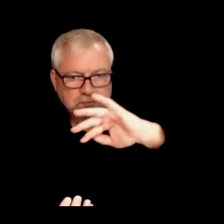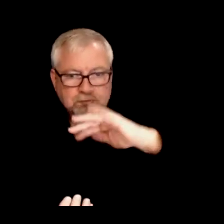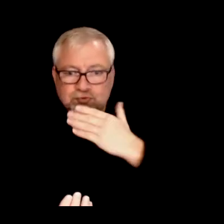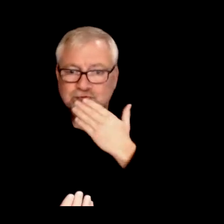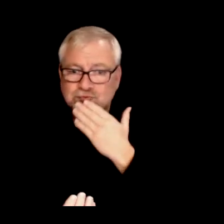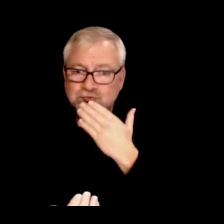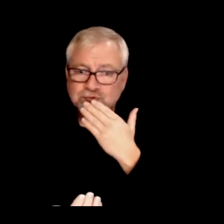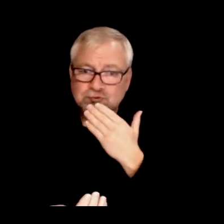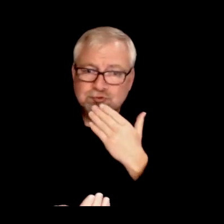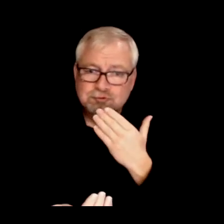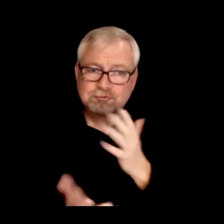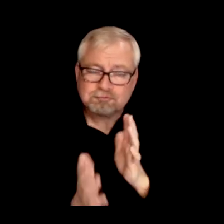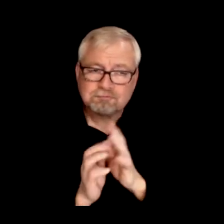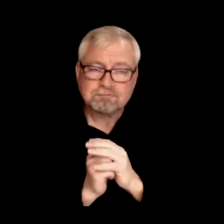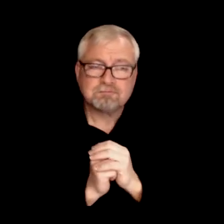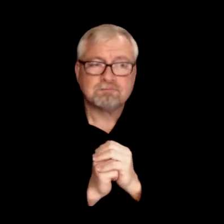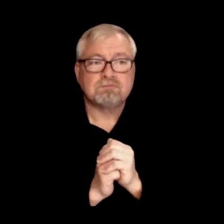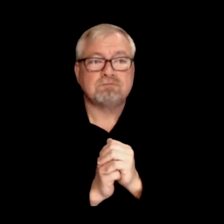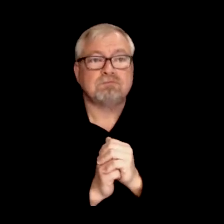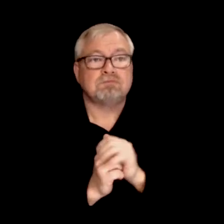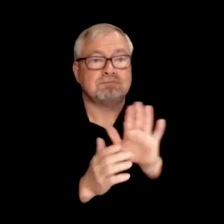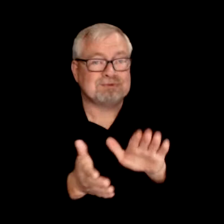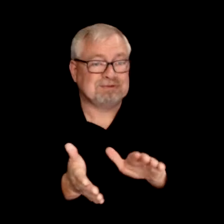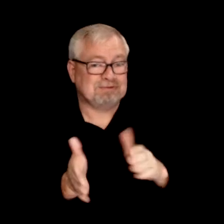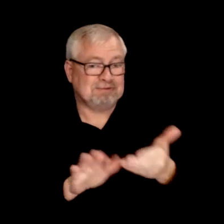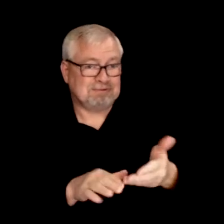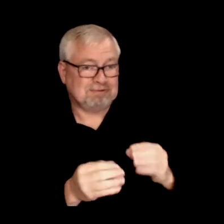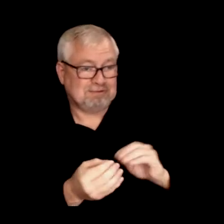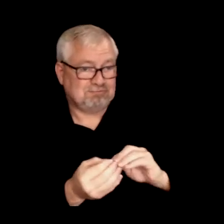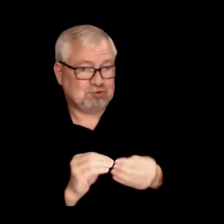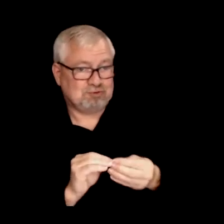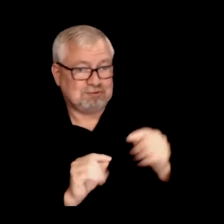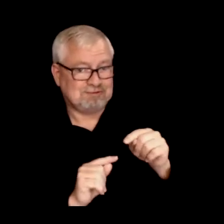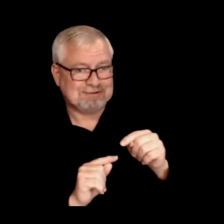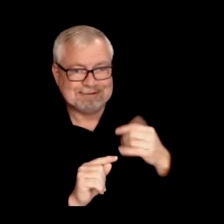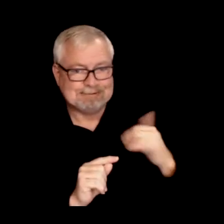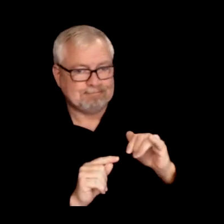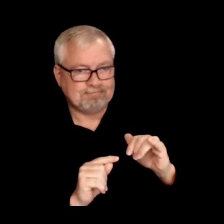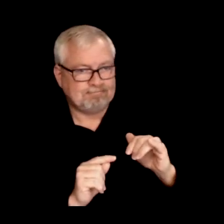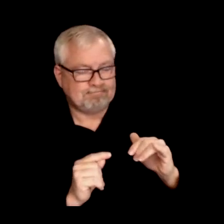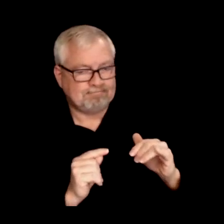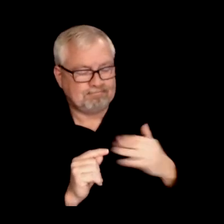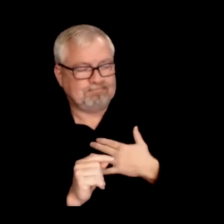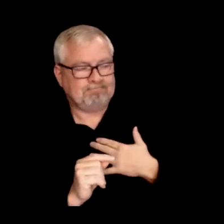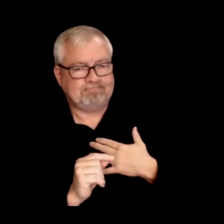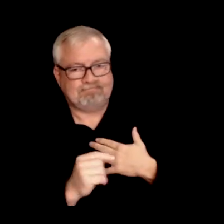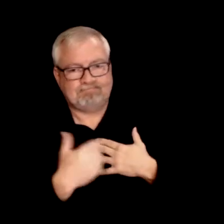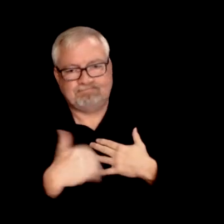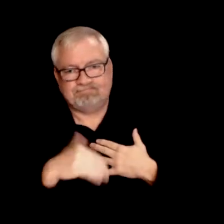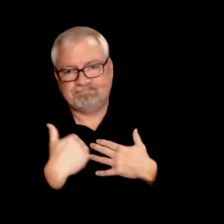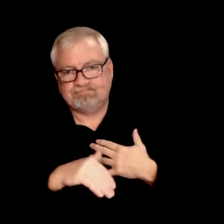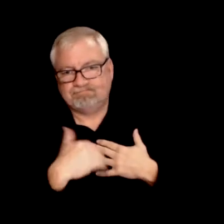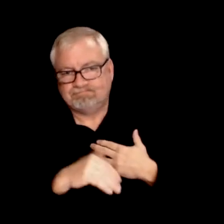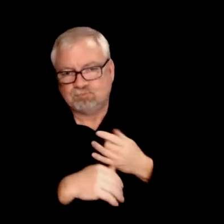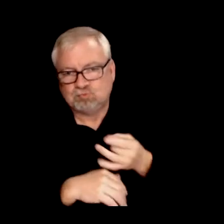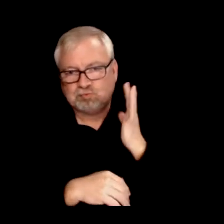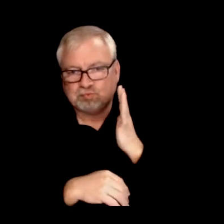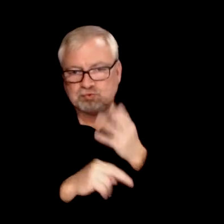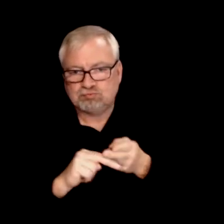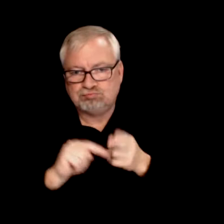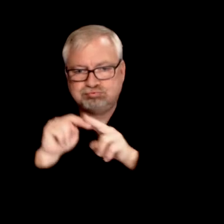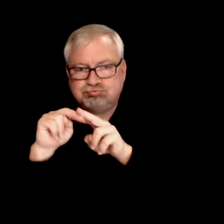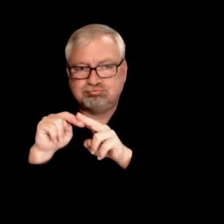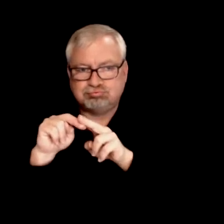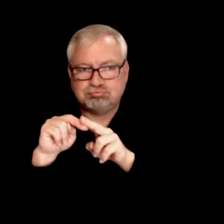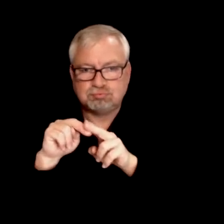mortality statistics continue at a heartbreaking pace. The measures we put in place in November to limit the spread of